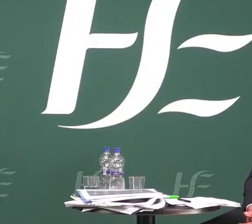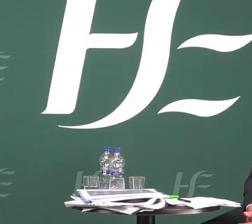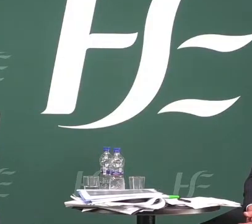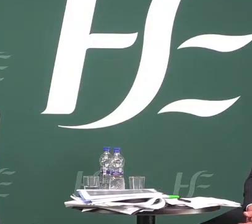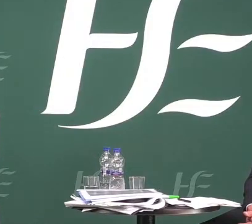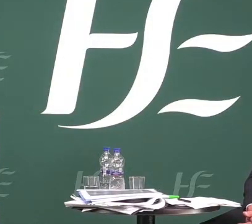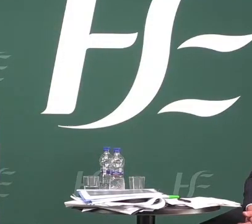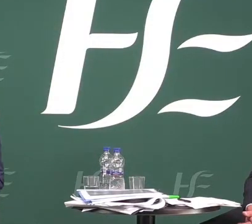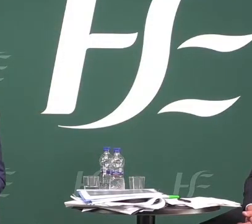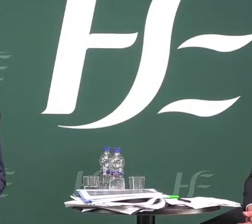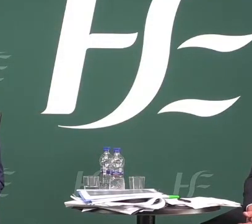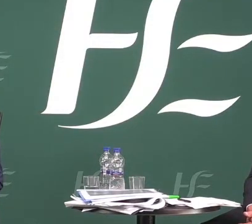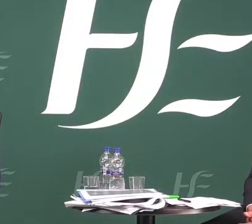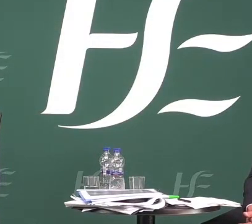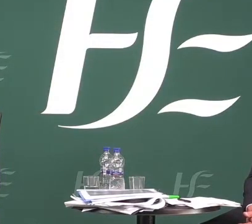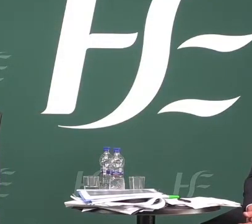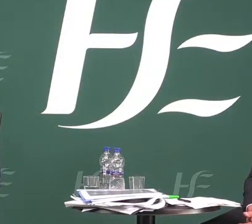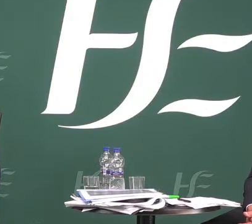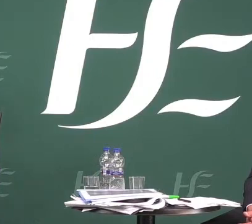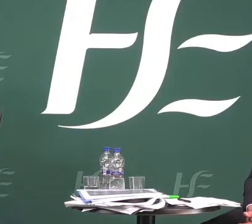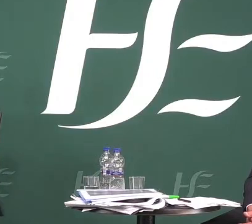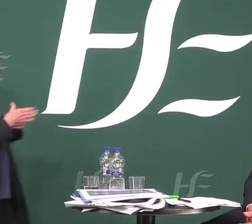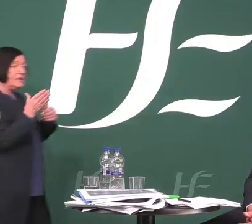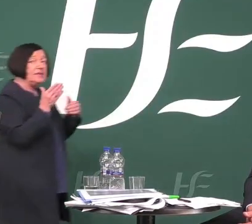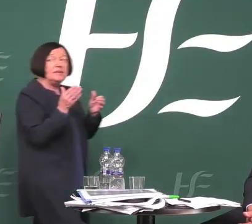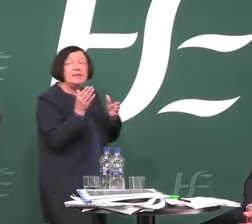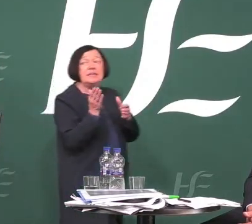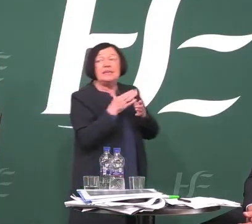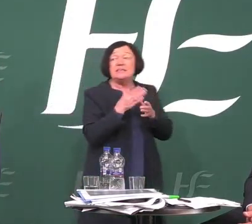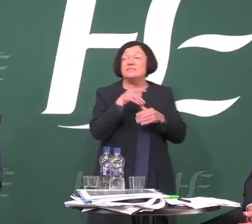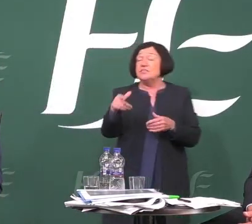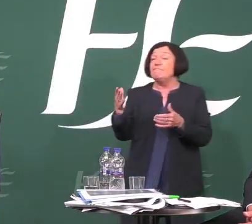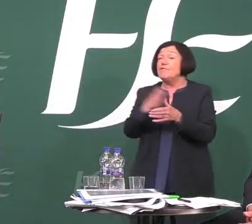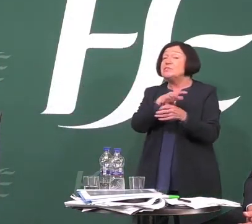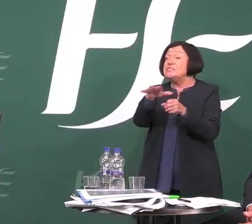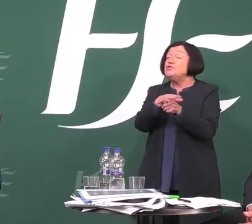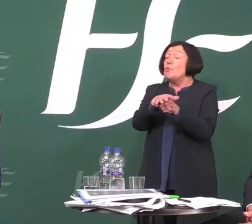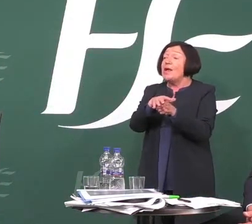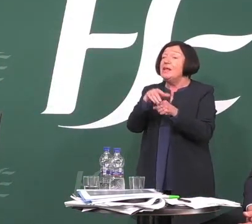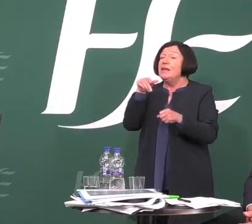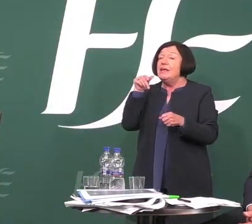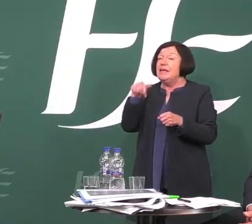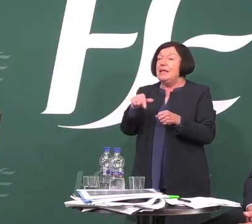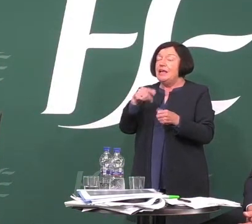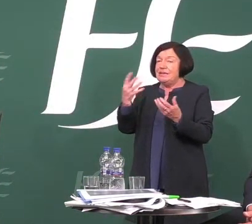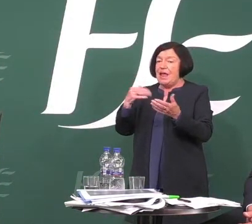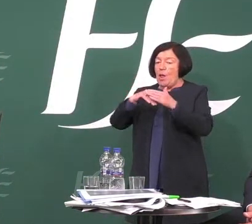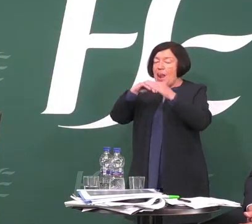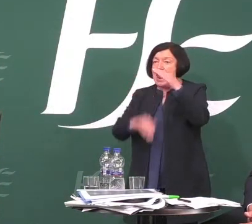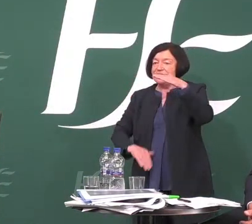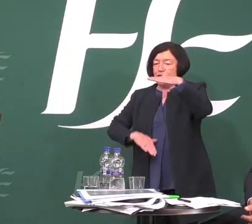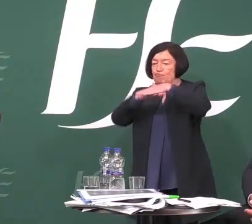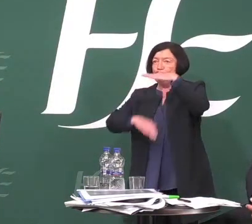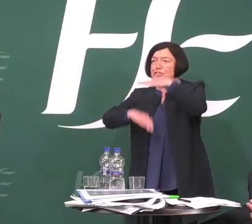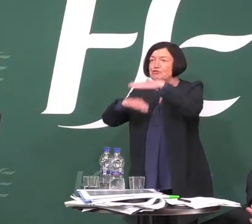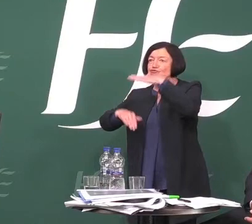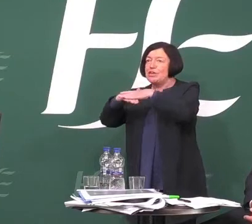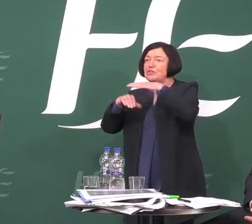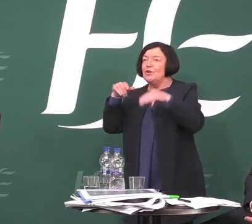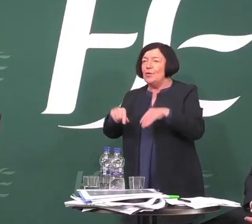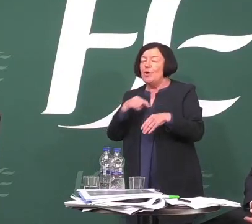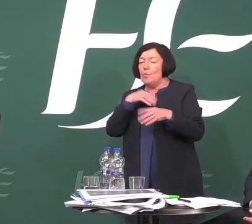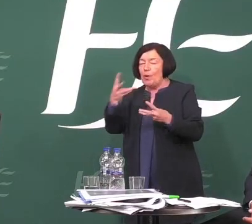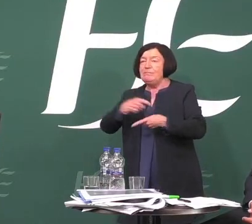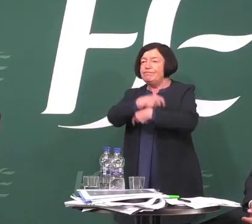Yes, so in the first iteration, it was a 20-week anomaly scan. So now as we ease the restrictions further, we're going to issue